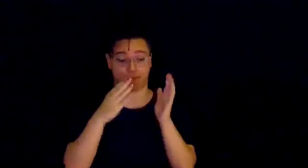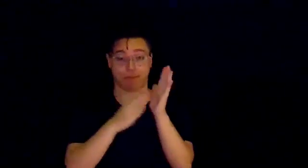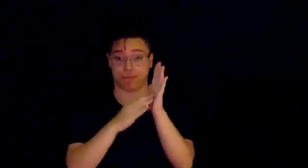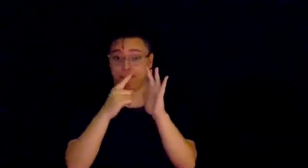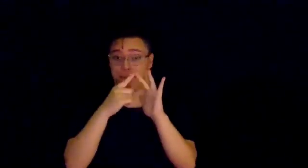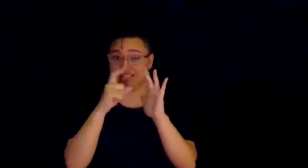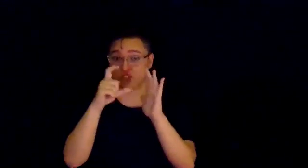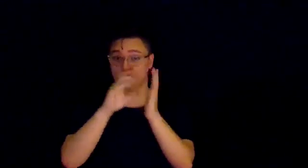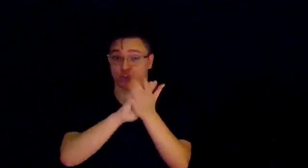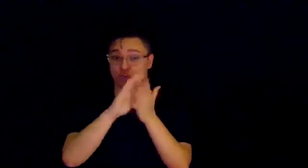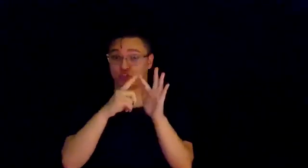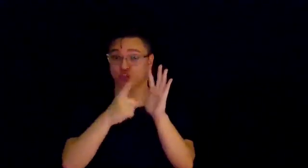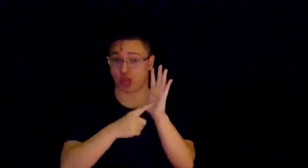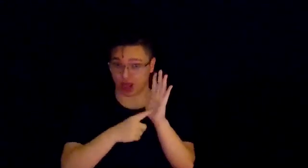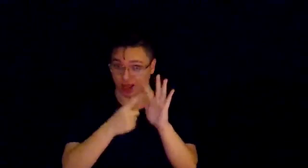you to